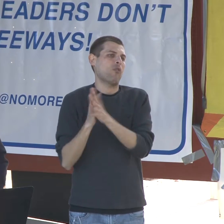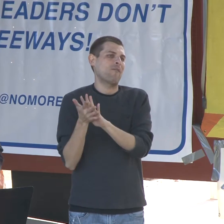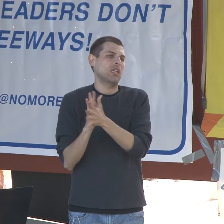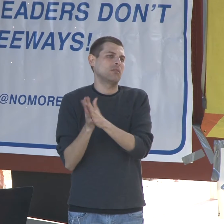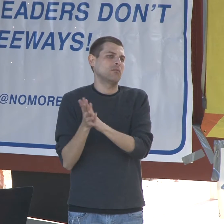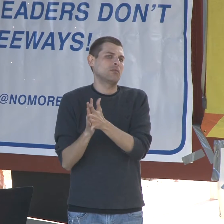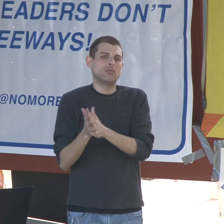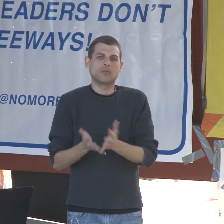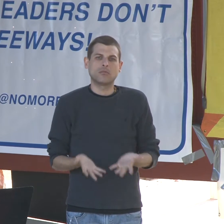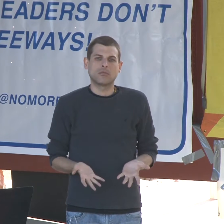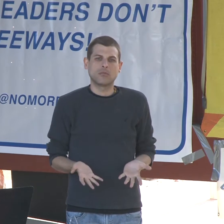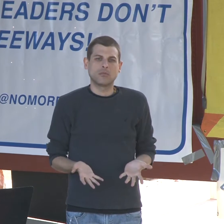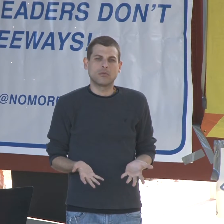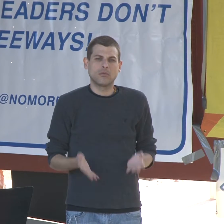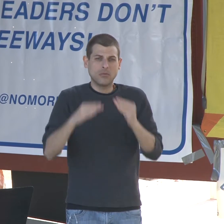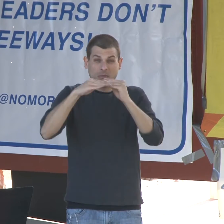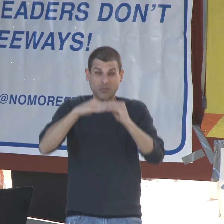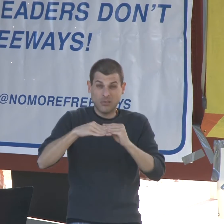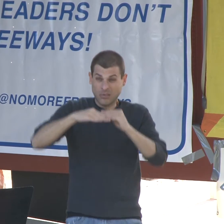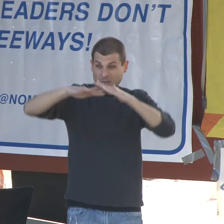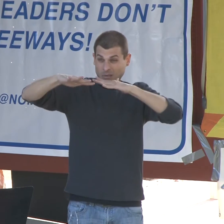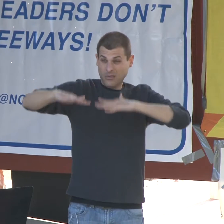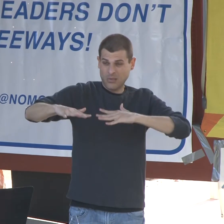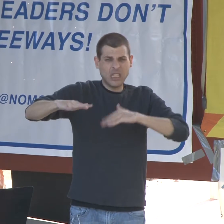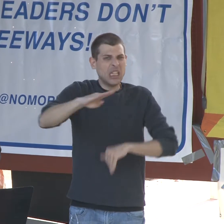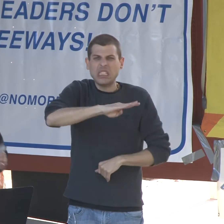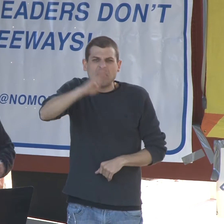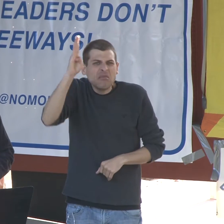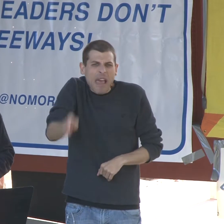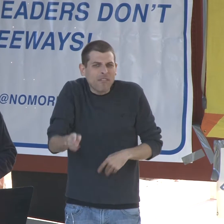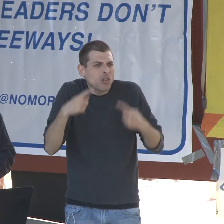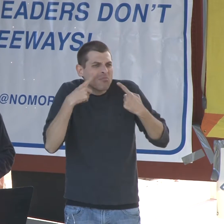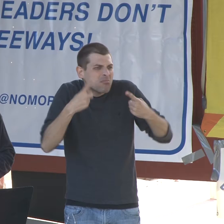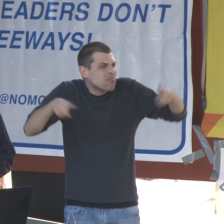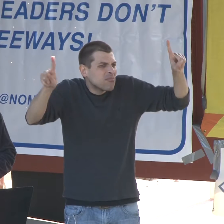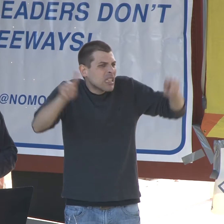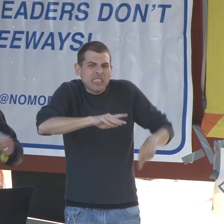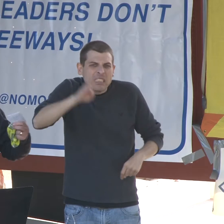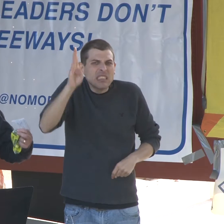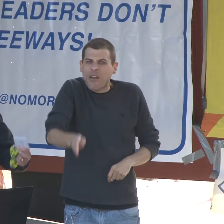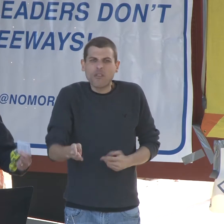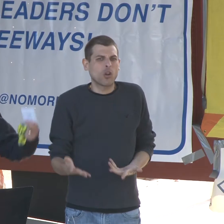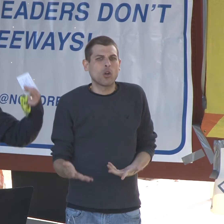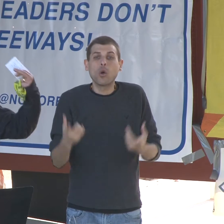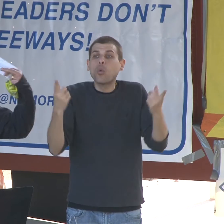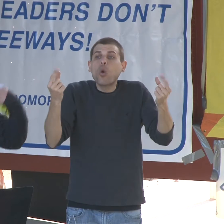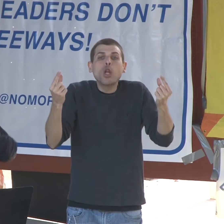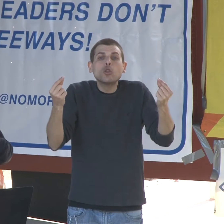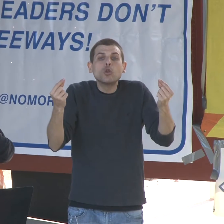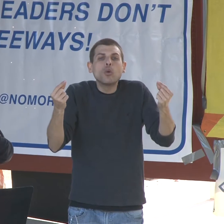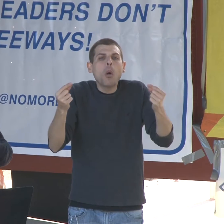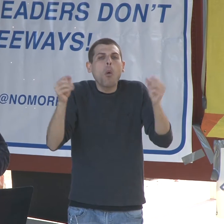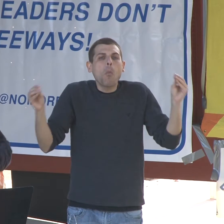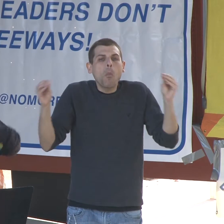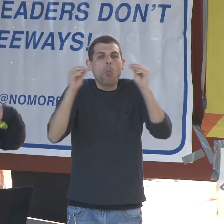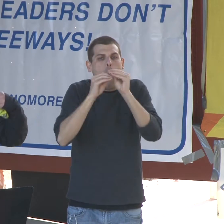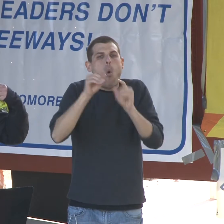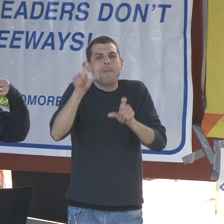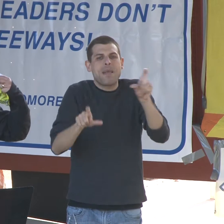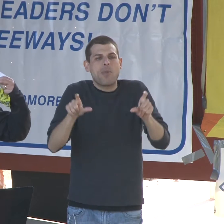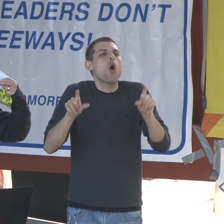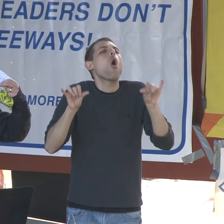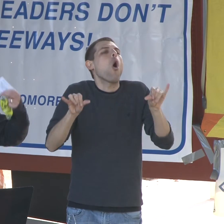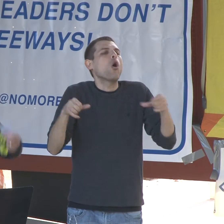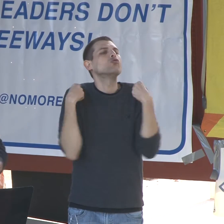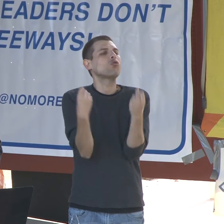no evidence that widening freeways ever makes traffic go away. All it does is induce more travel, and